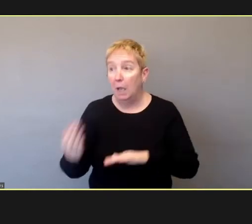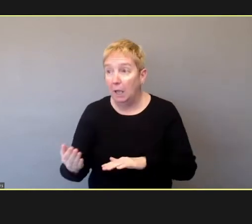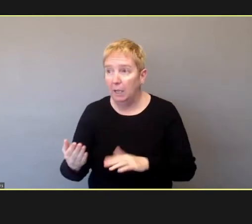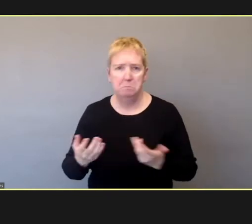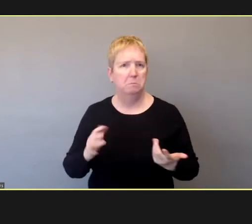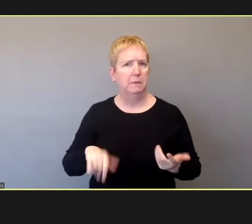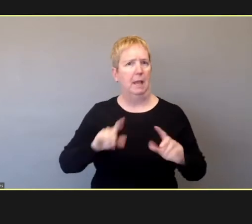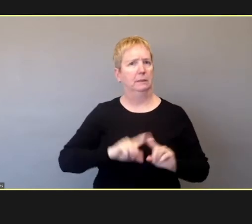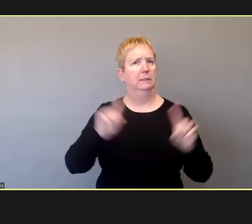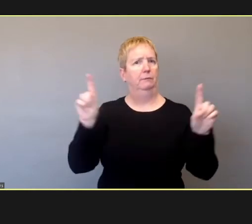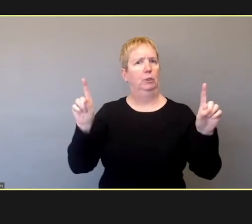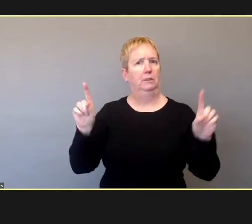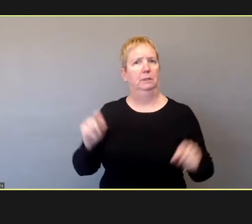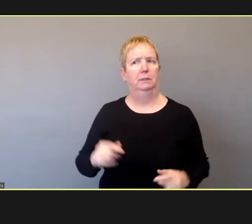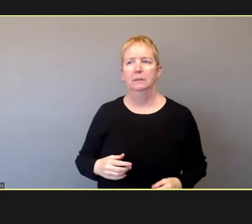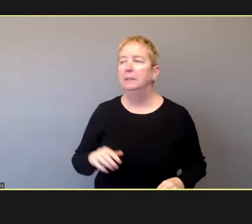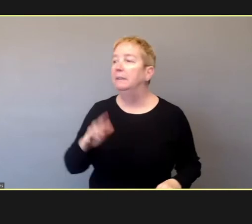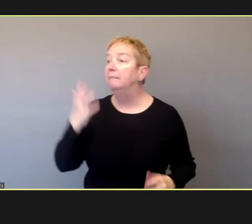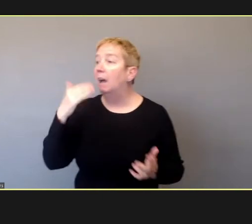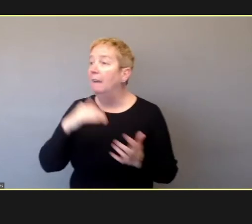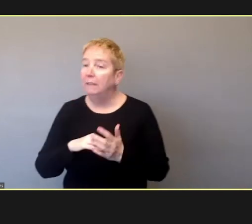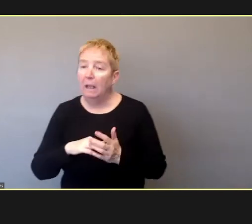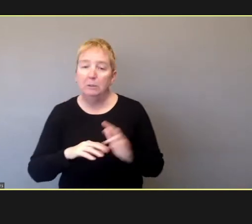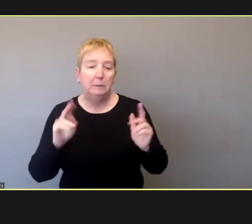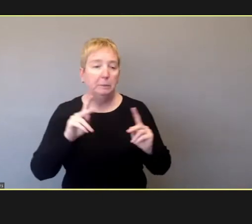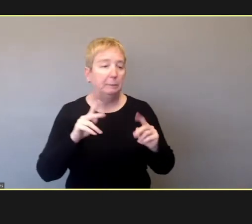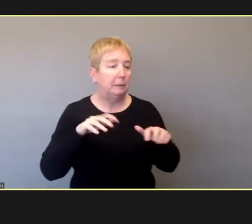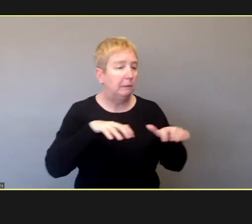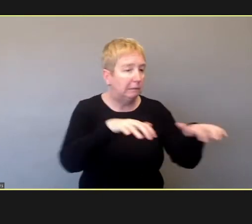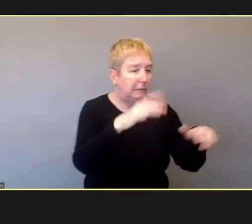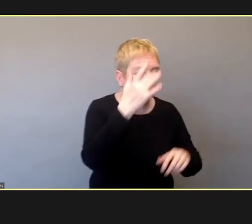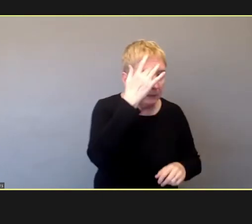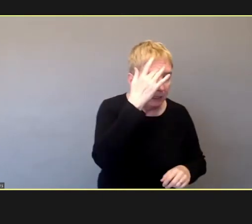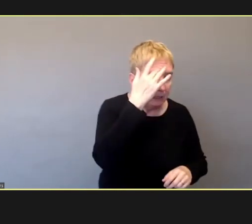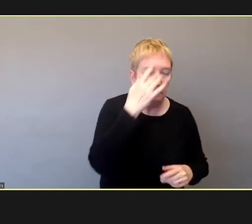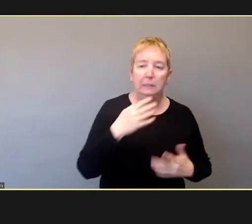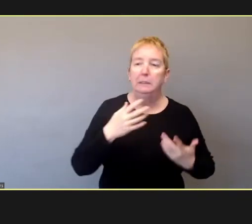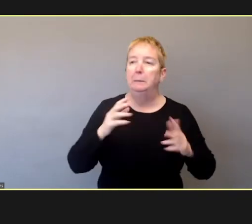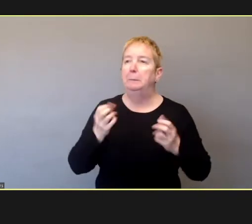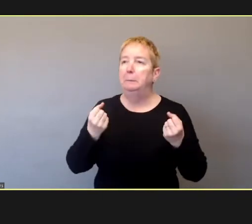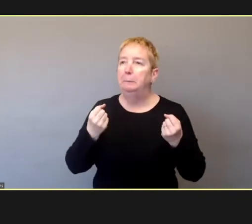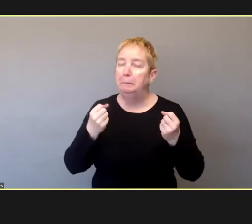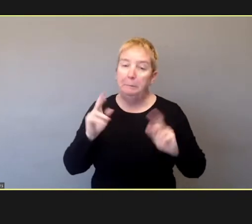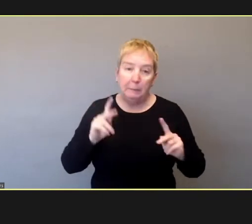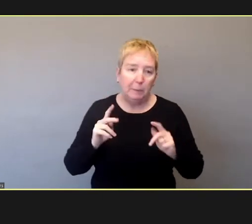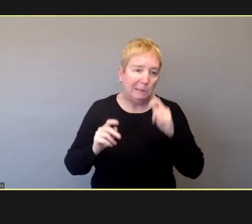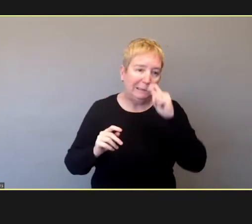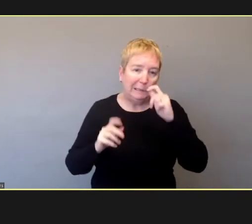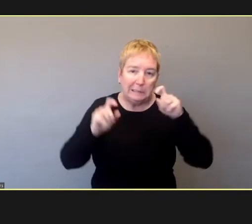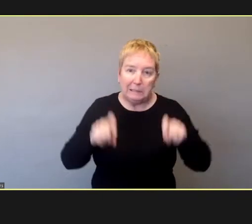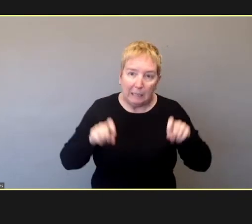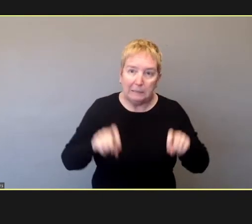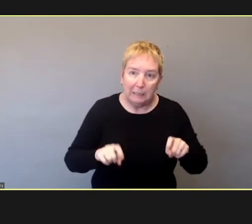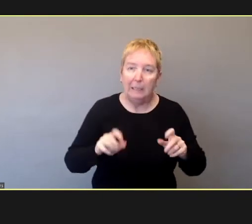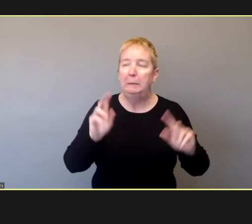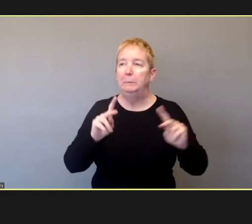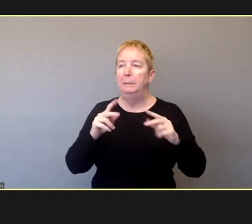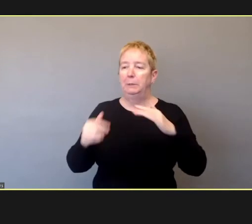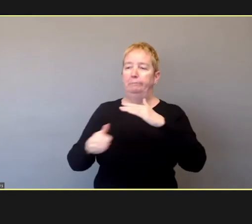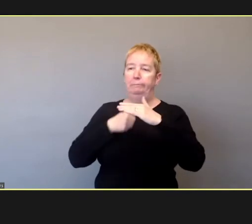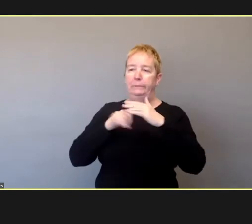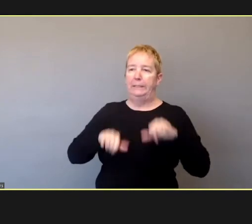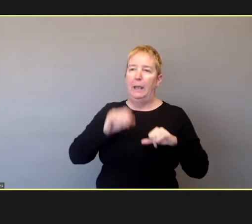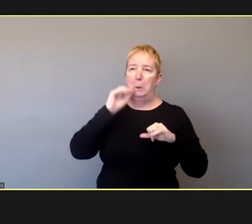5,000 cases, lots of testing going on, lots of people staying home from work, but only 80 people in the hospital instead of